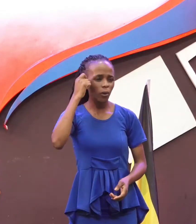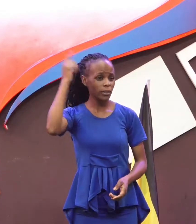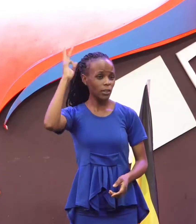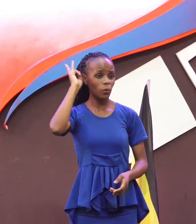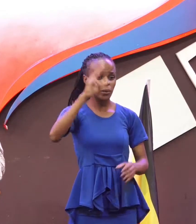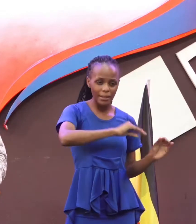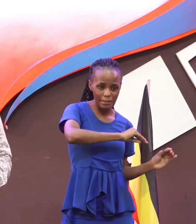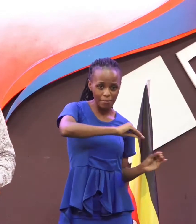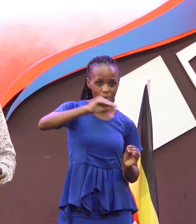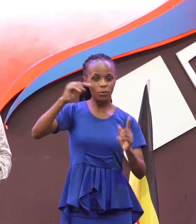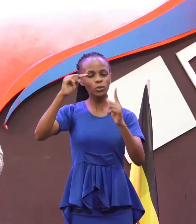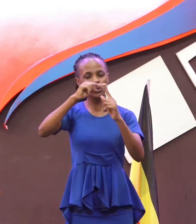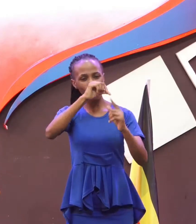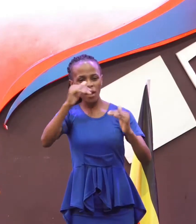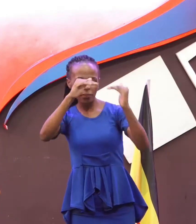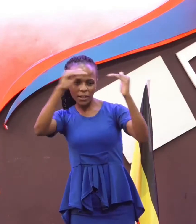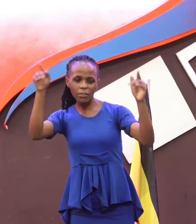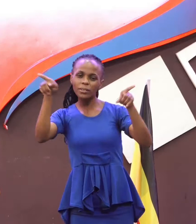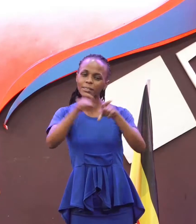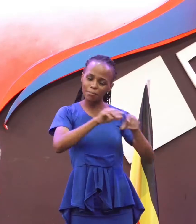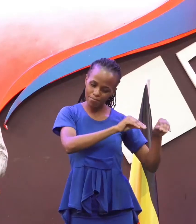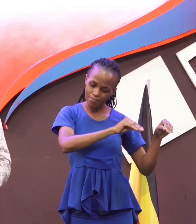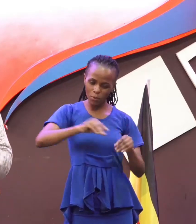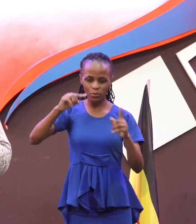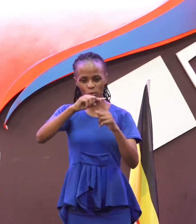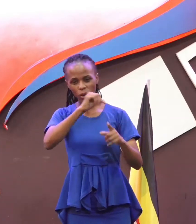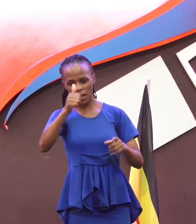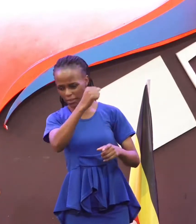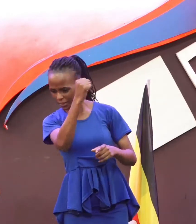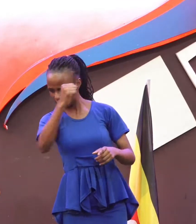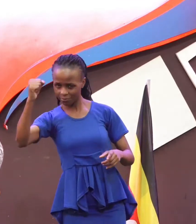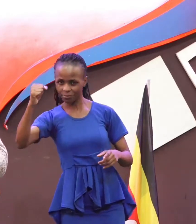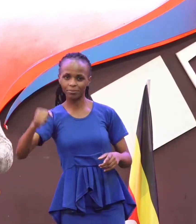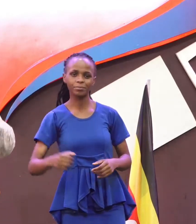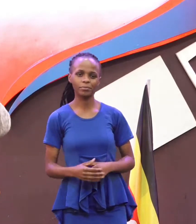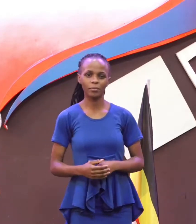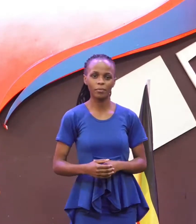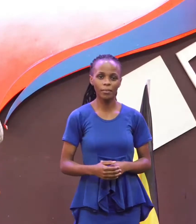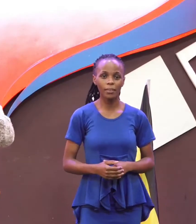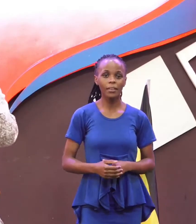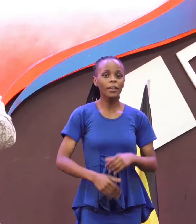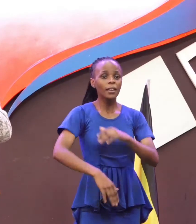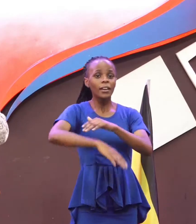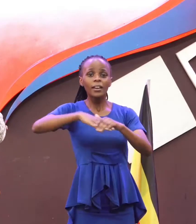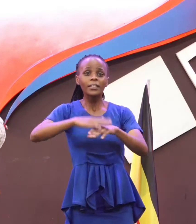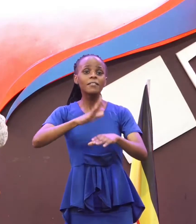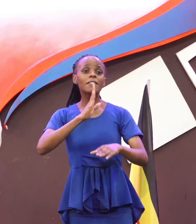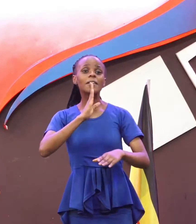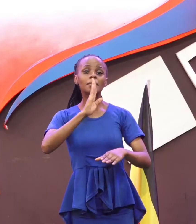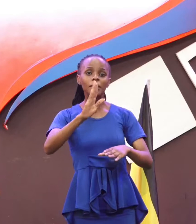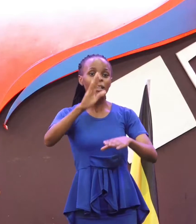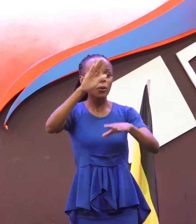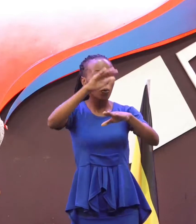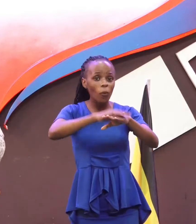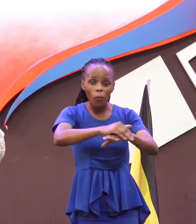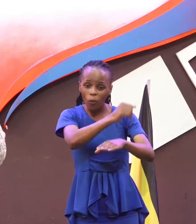endala. The question that I want to leave with you, the person who will pass it is the person who will cross from one side to the other side. Tobeera ku